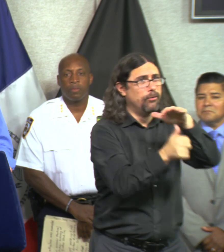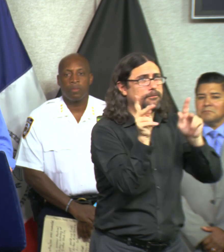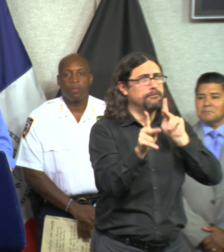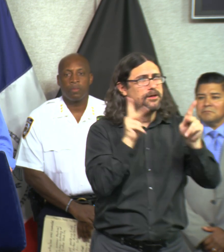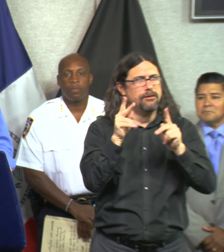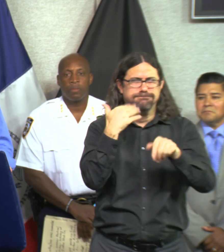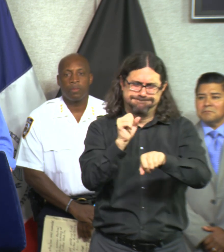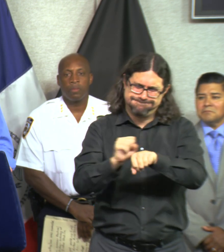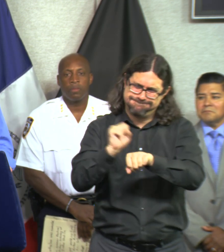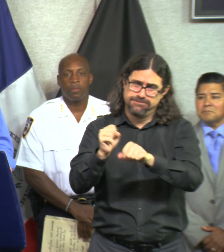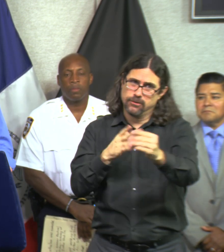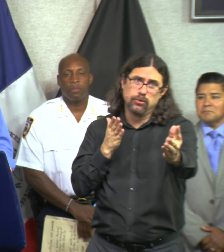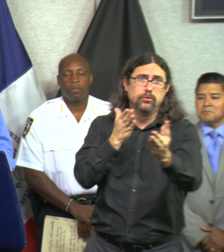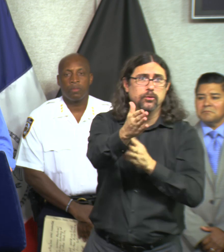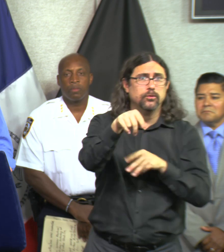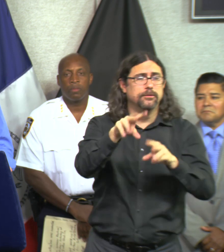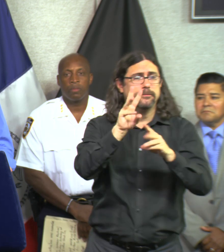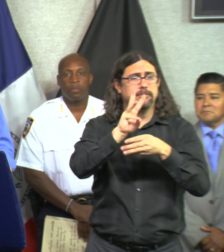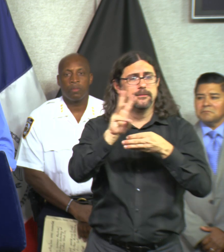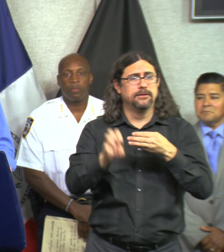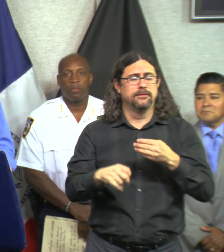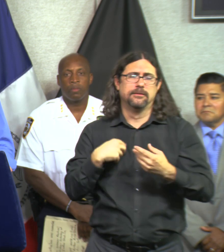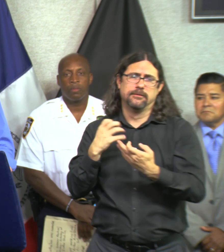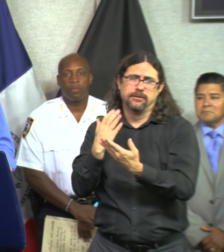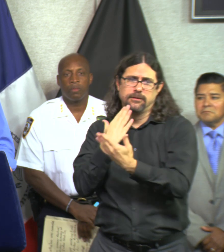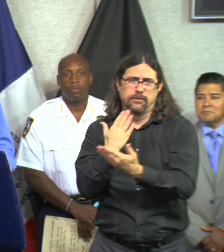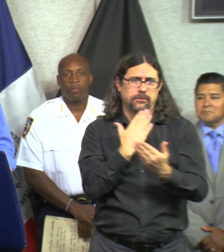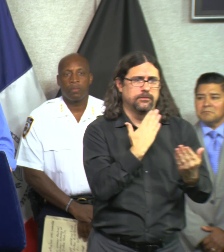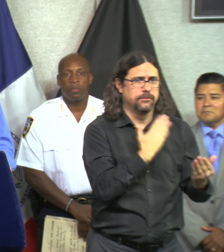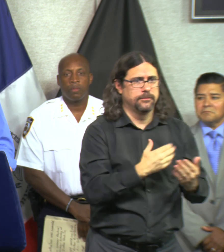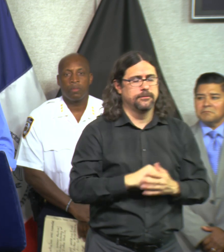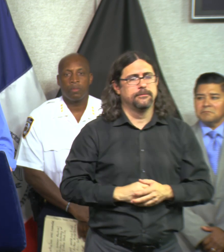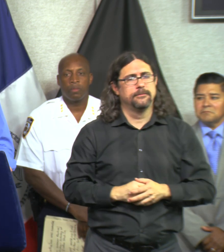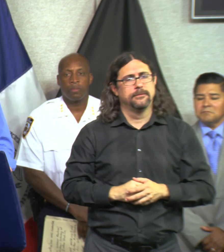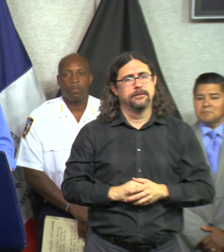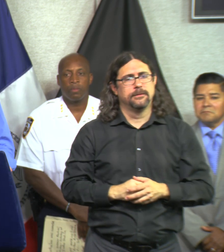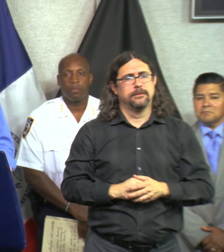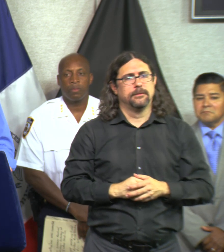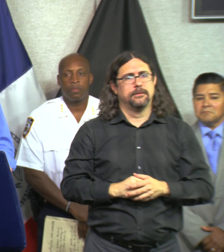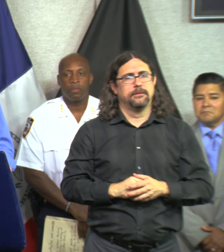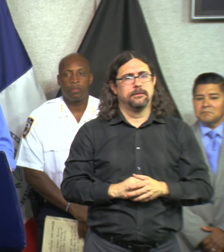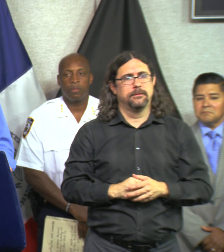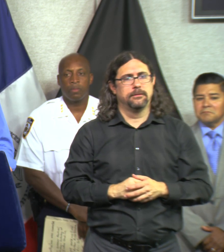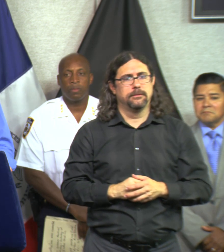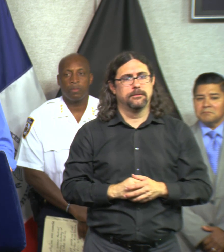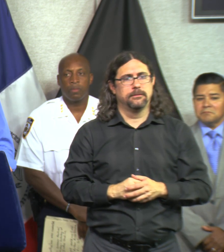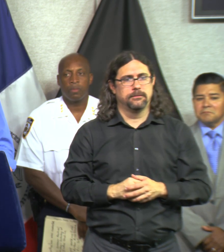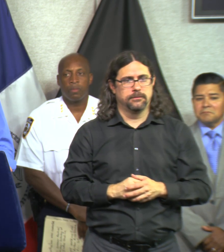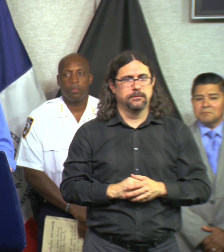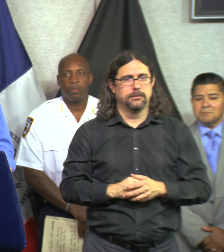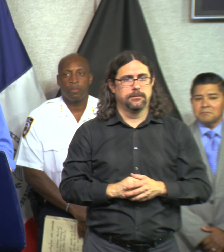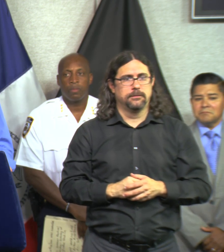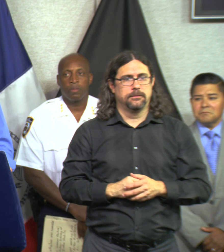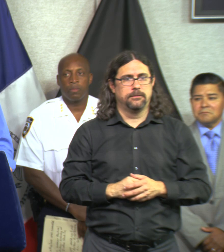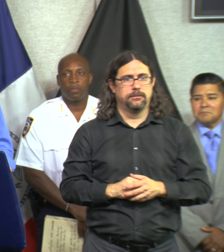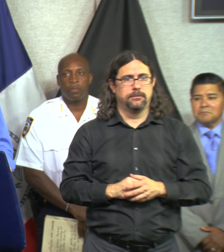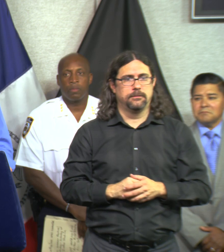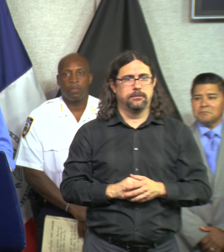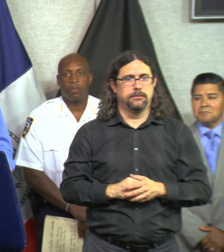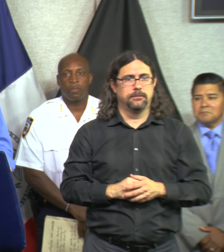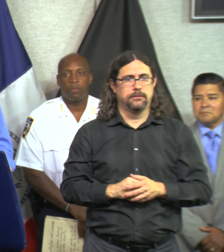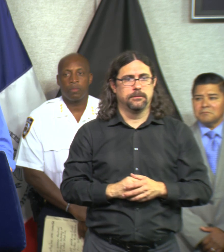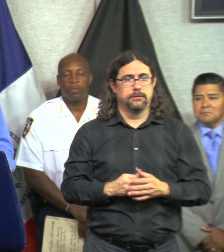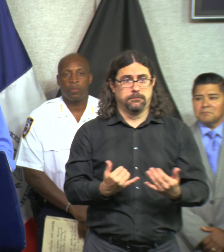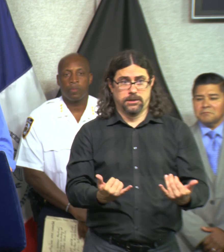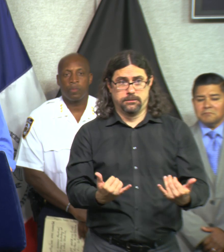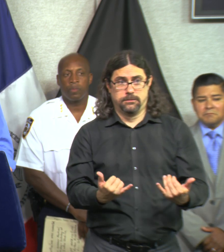a short while ago from the National Weather Service, today we'll get to a high of 90 degrees, a heat index of up to